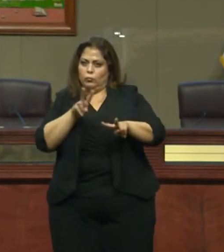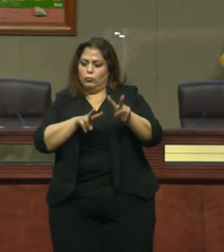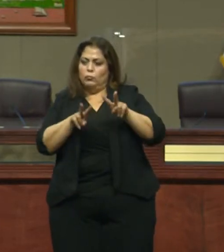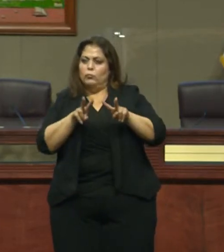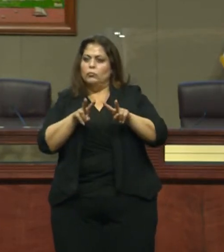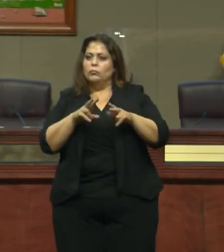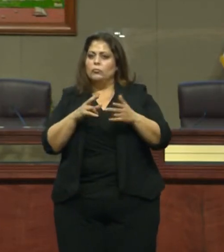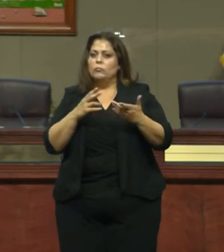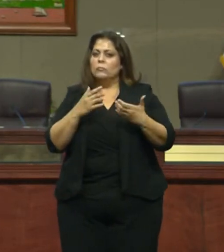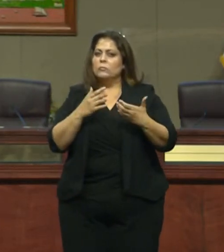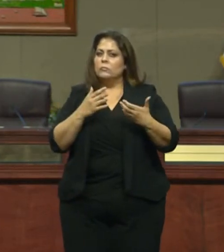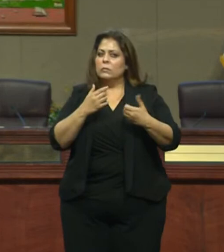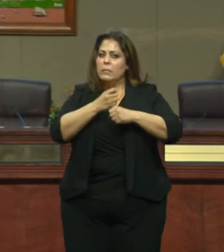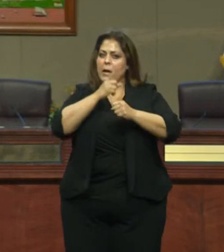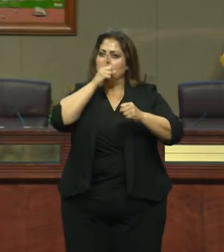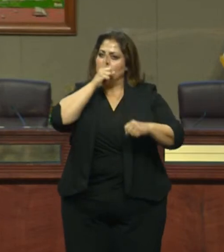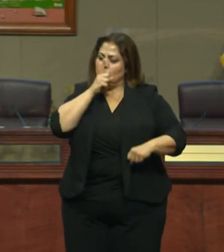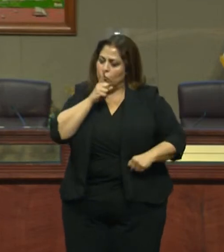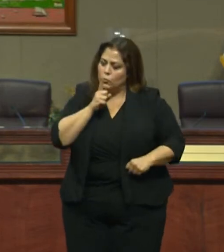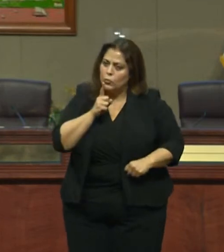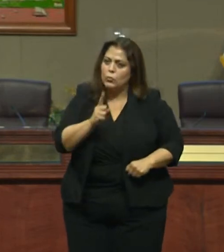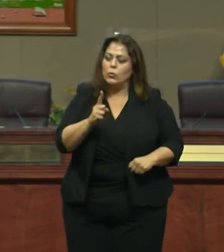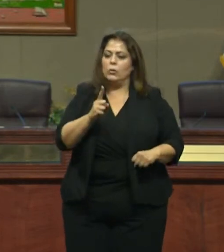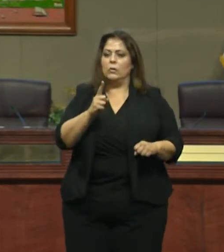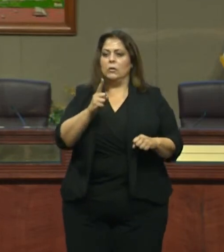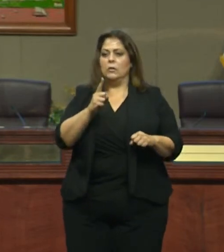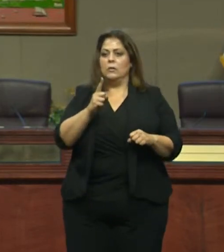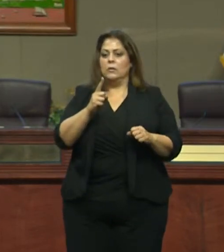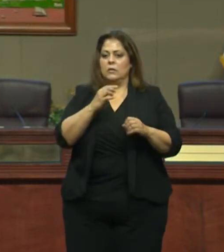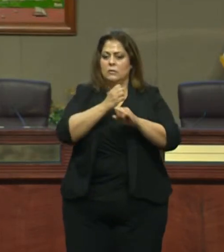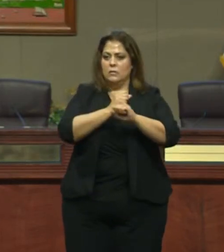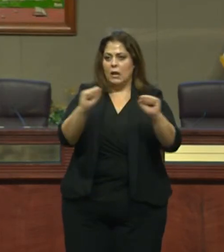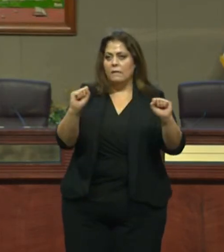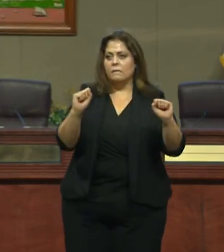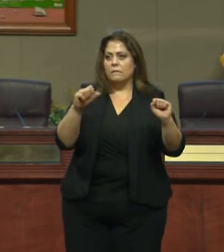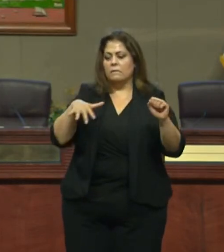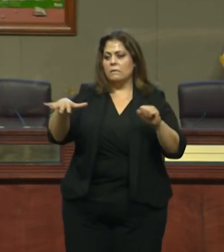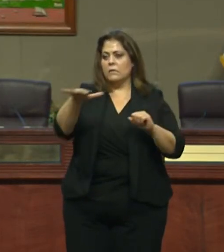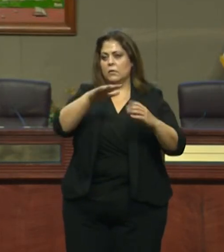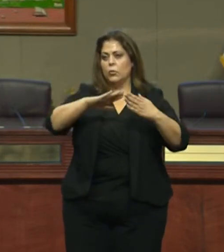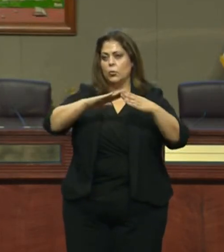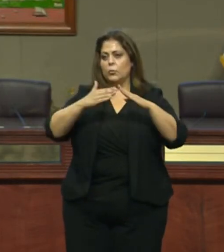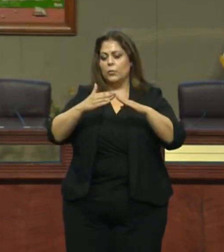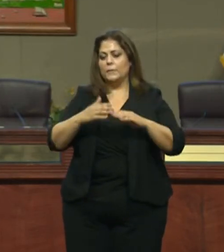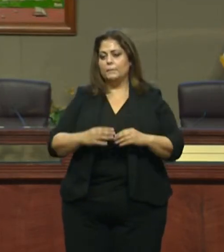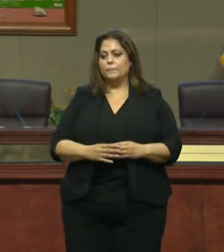to making certain that we are doing things safely within our community.